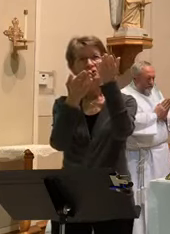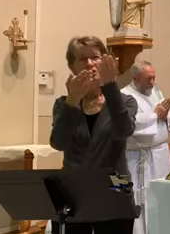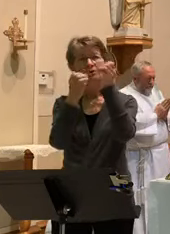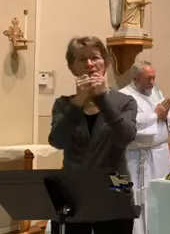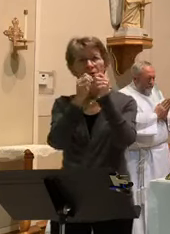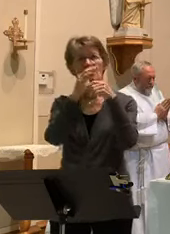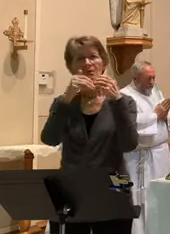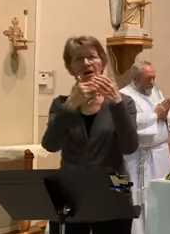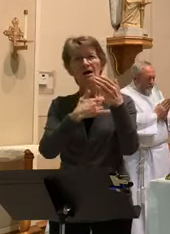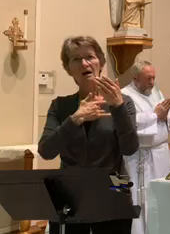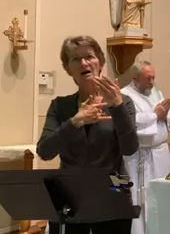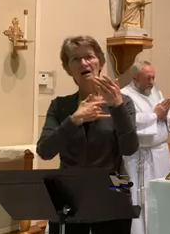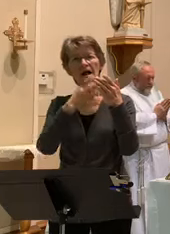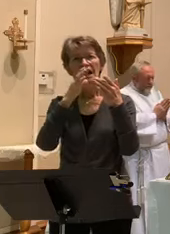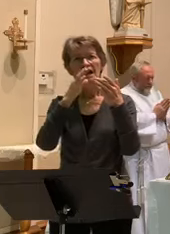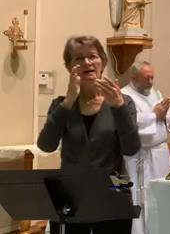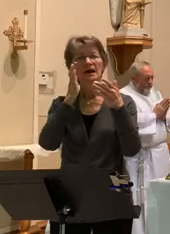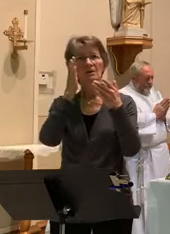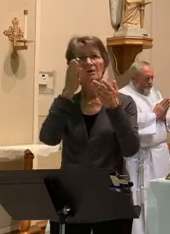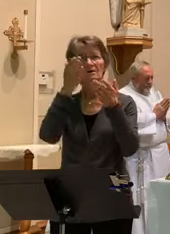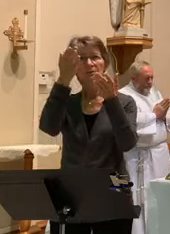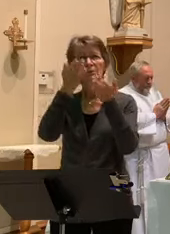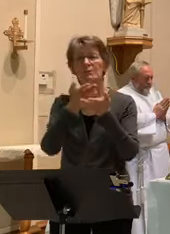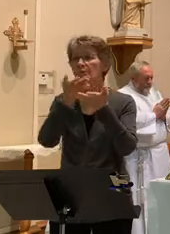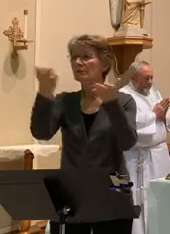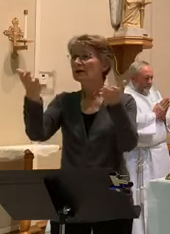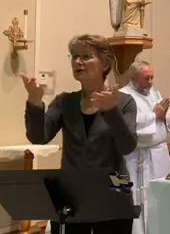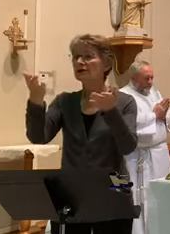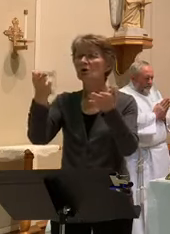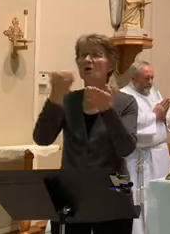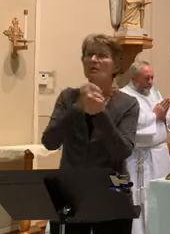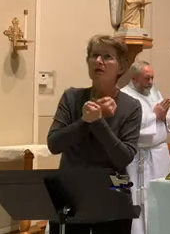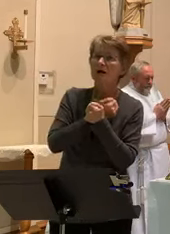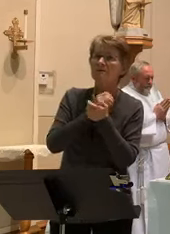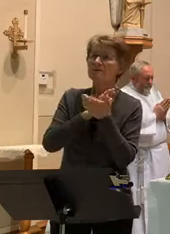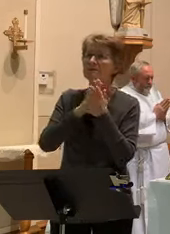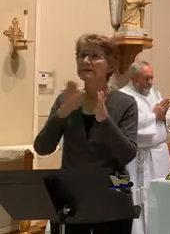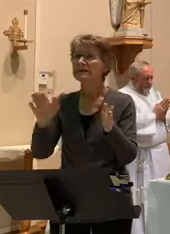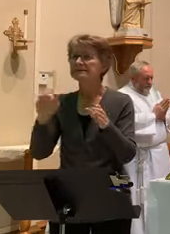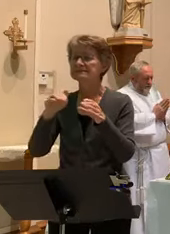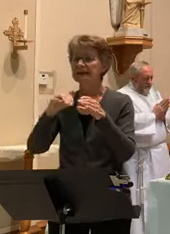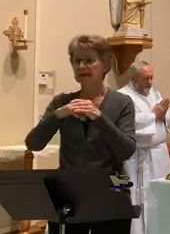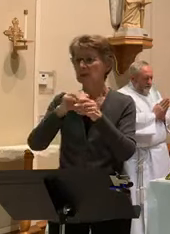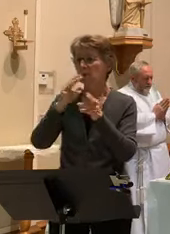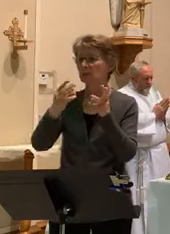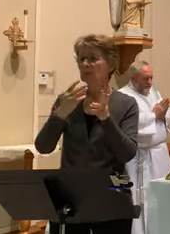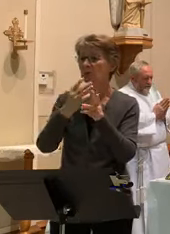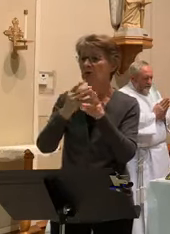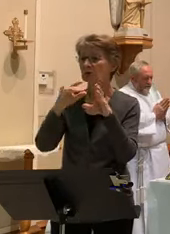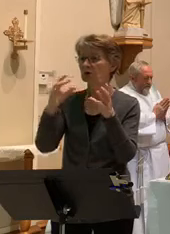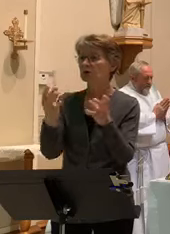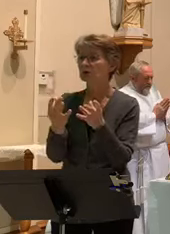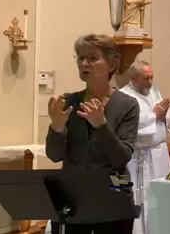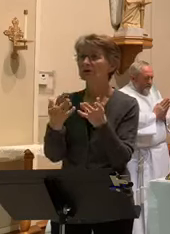heart, and that I may bring your love and peace into a world that is divided by hate and